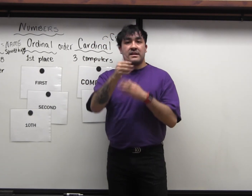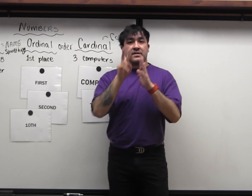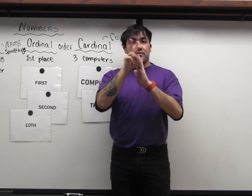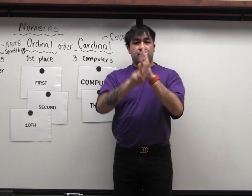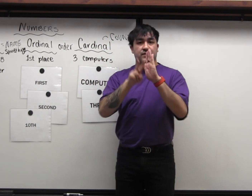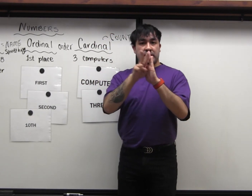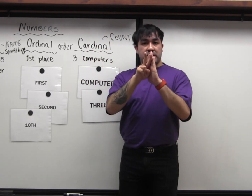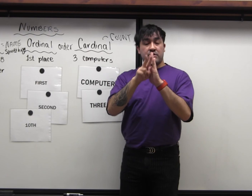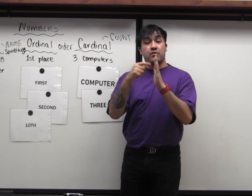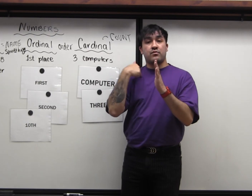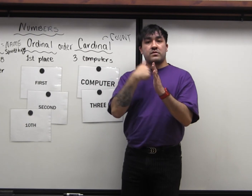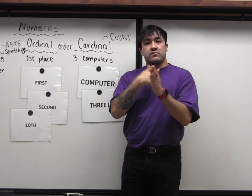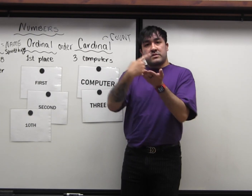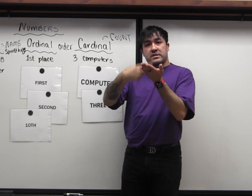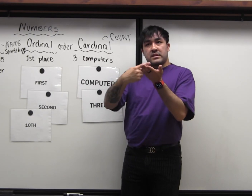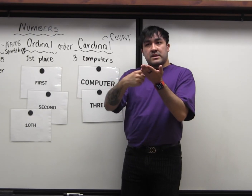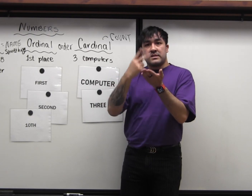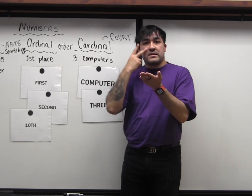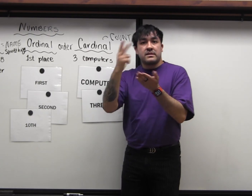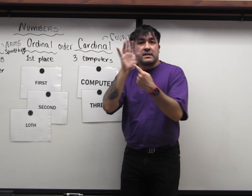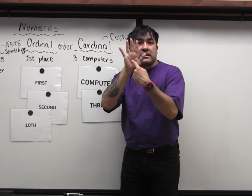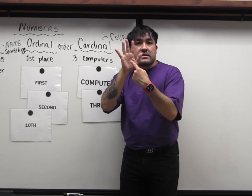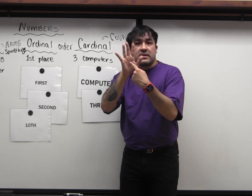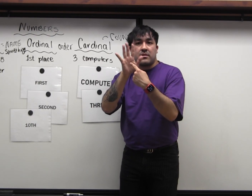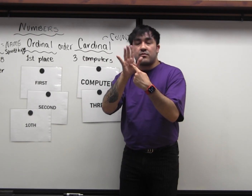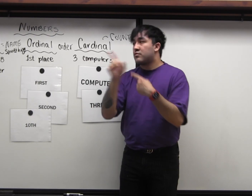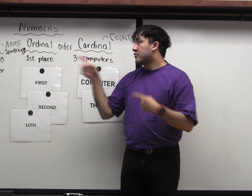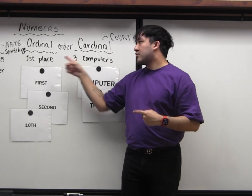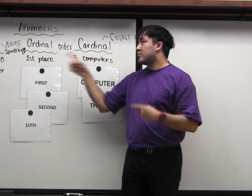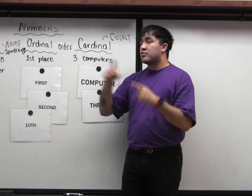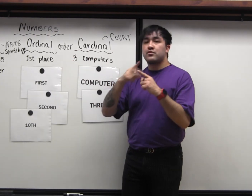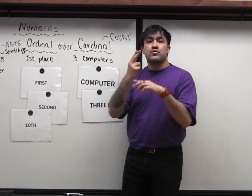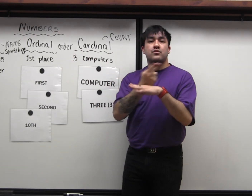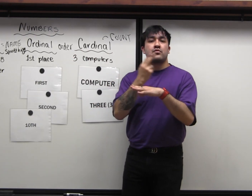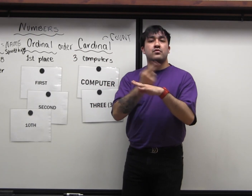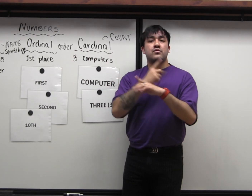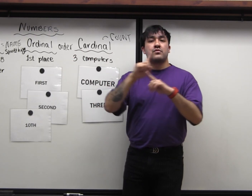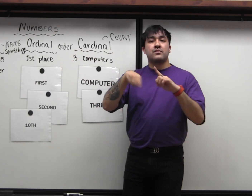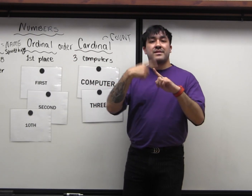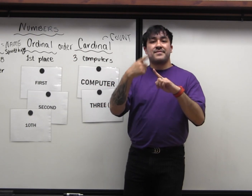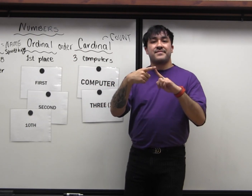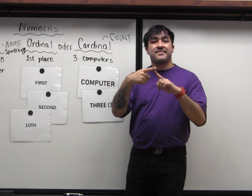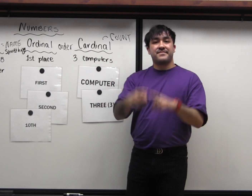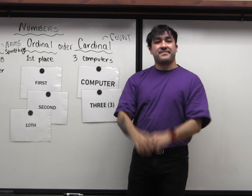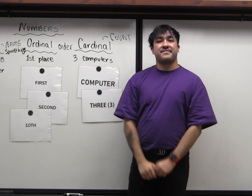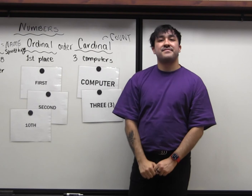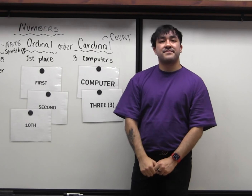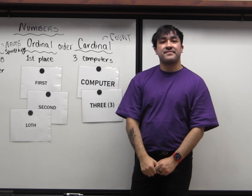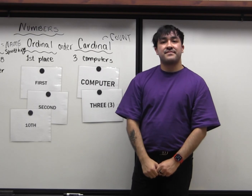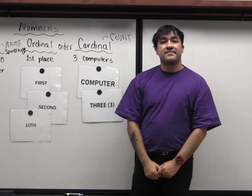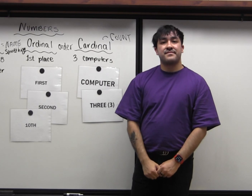your wrist. There's something different. And so in the next video, we will go ahead and see some examples of these different type of numbers and when to use them.